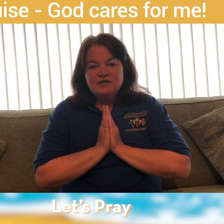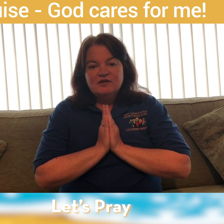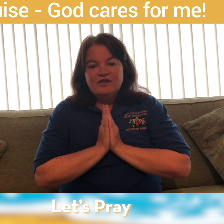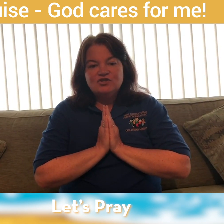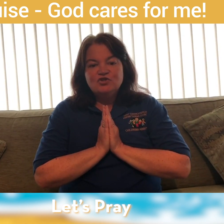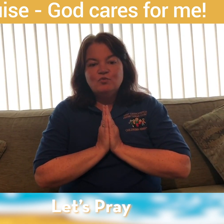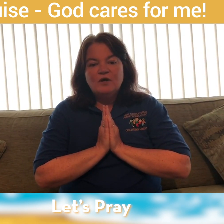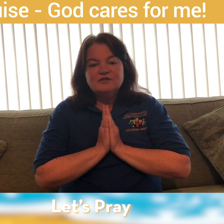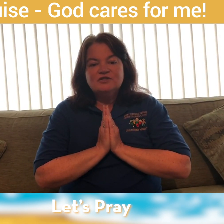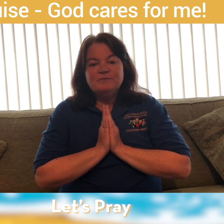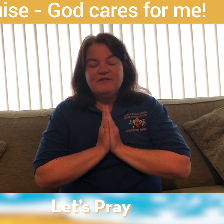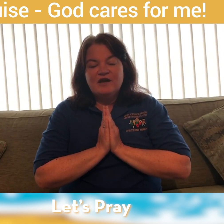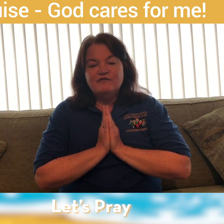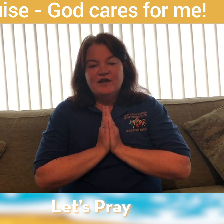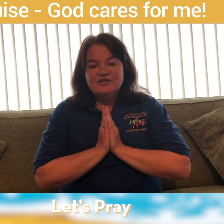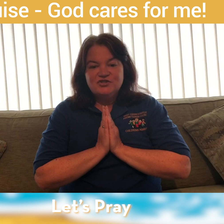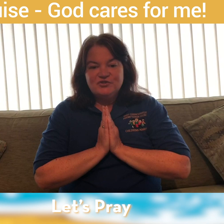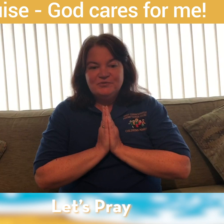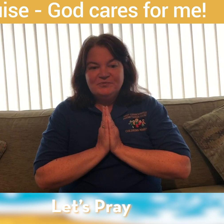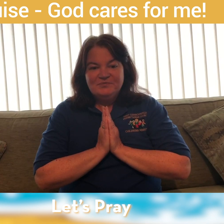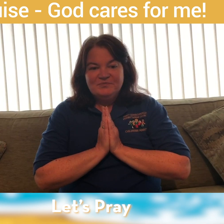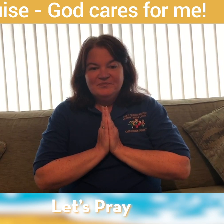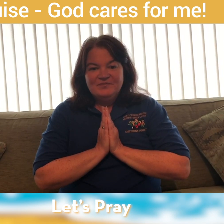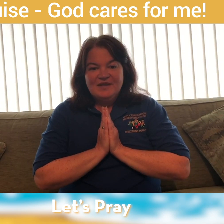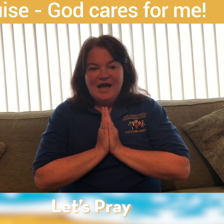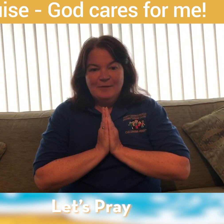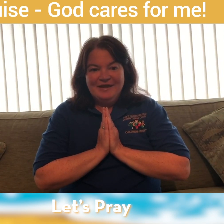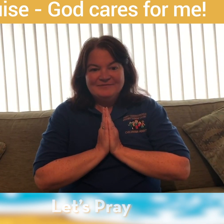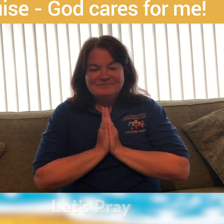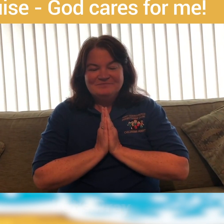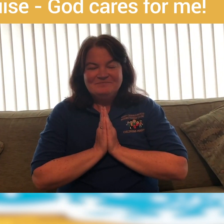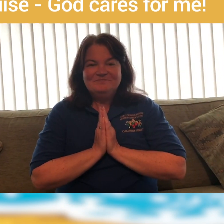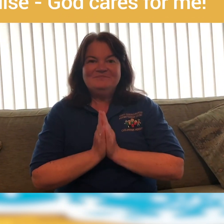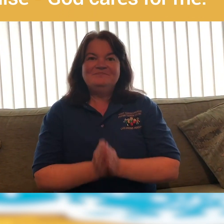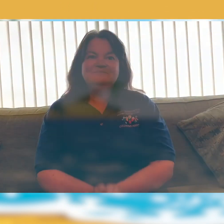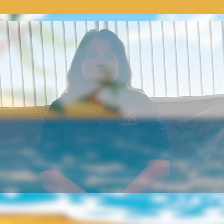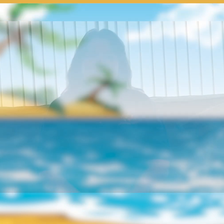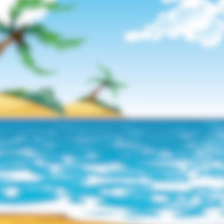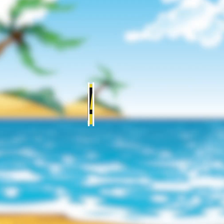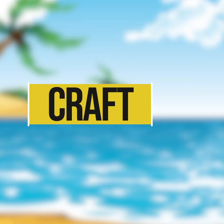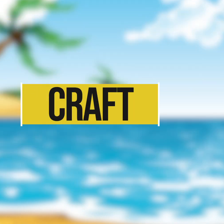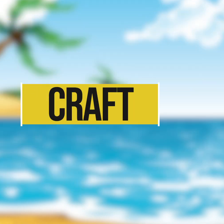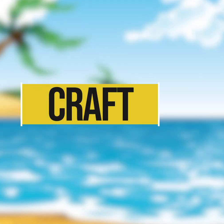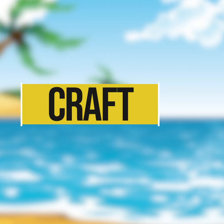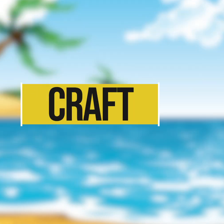others that you want to be their friend too. Amen.